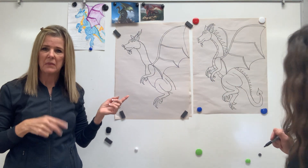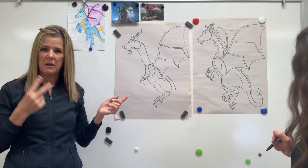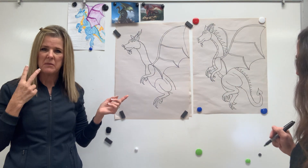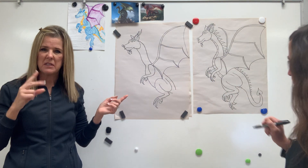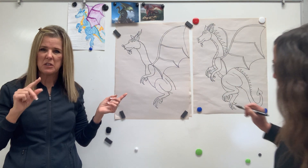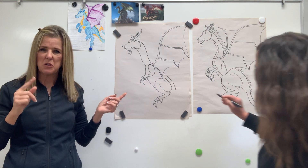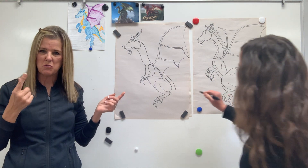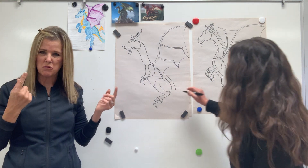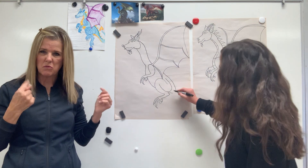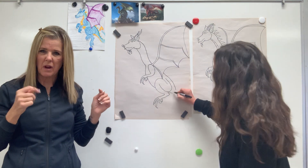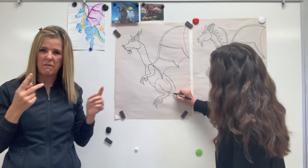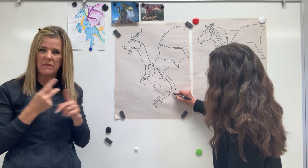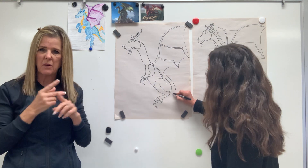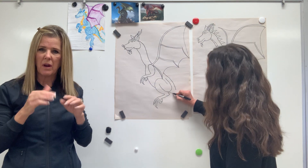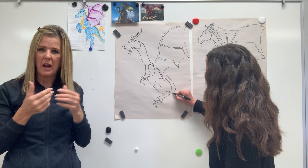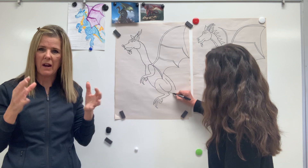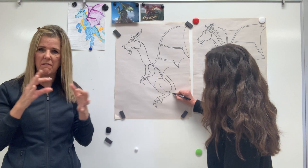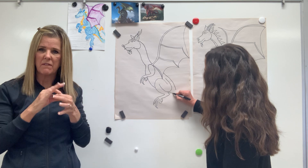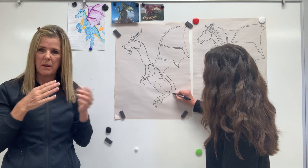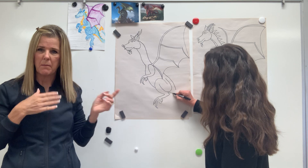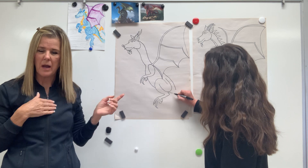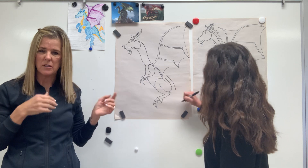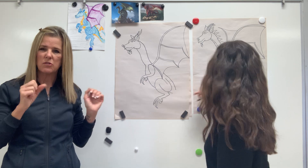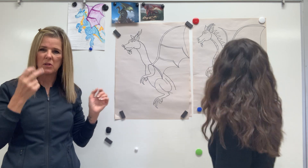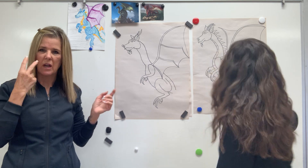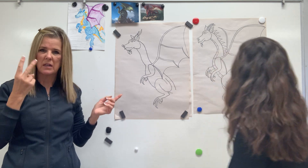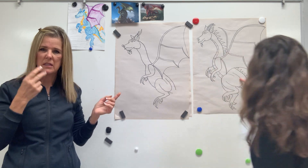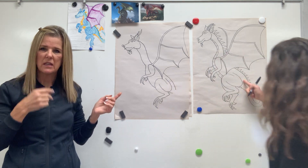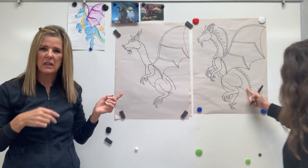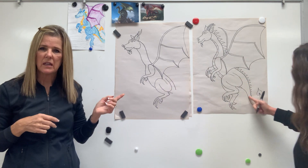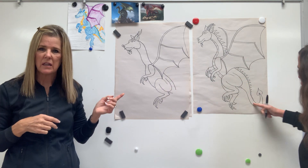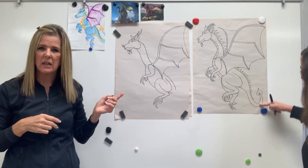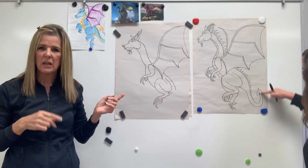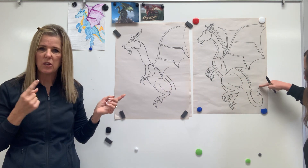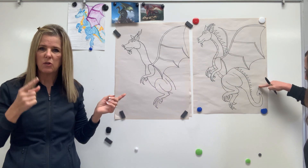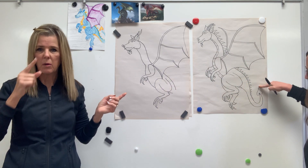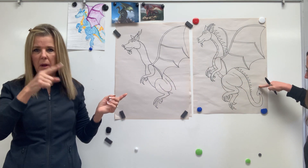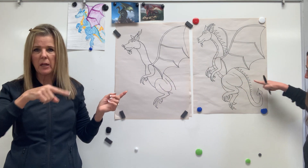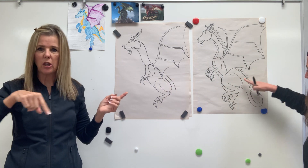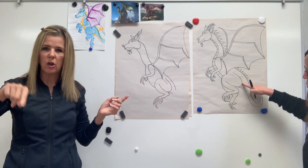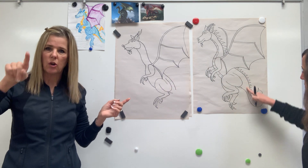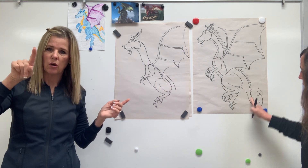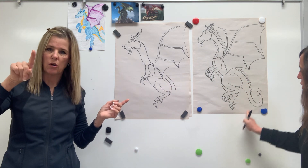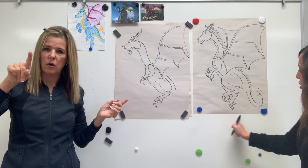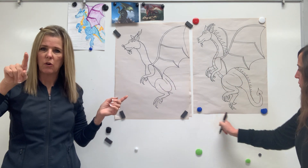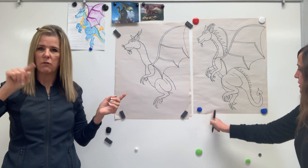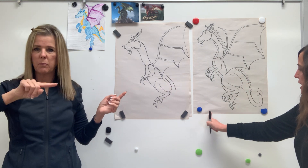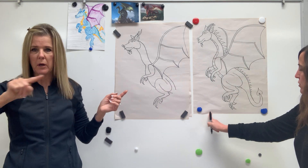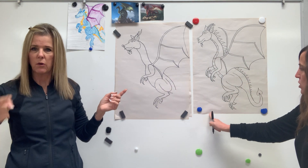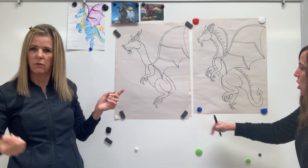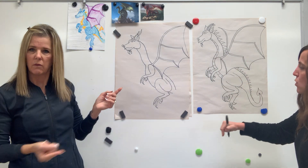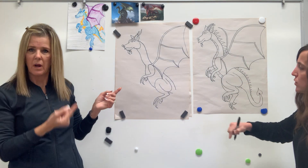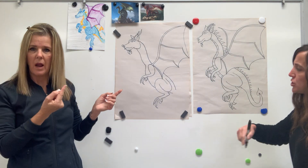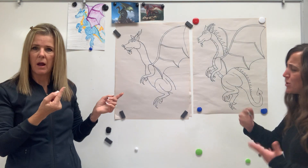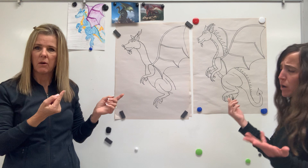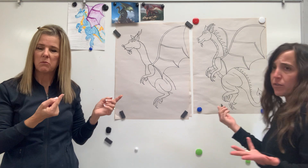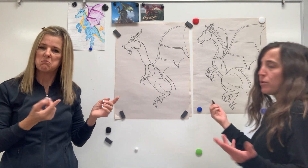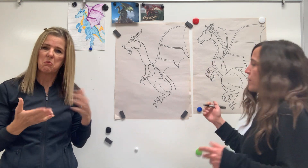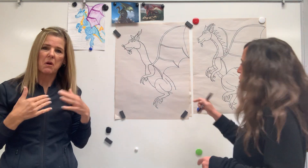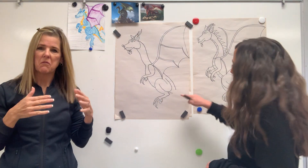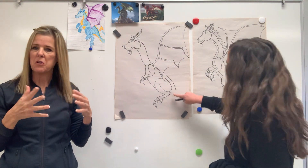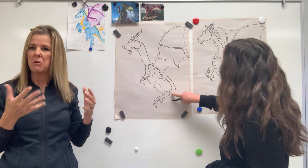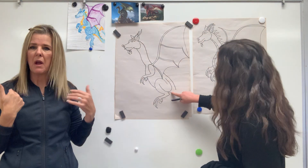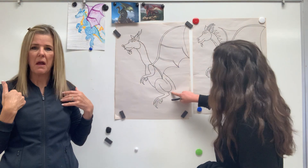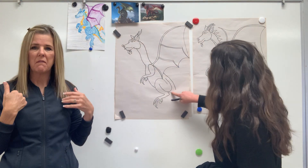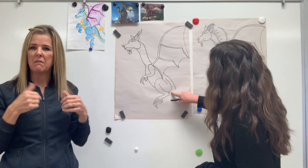I'm gonna try to figure out how to fit mine just so you can kind of see. You can make it curved up, you can make it curved down and over, just wherever